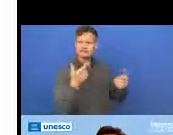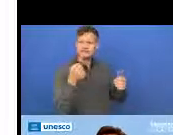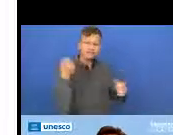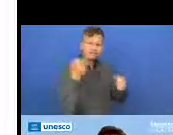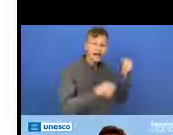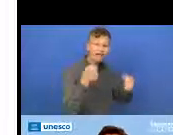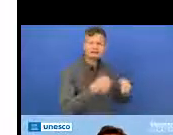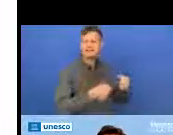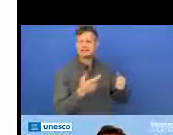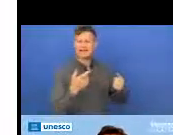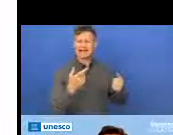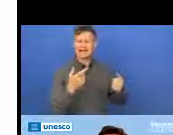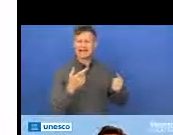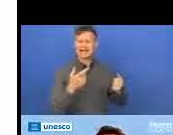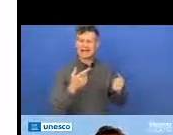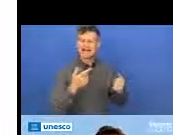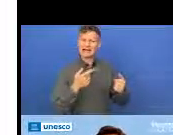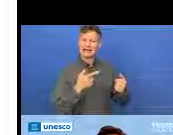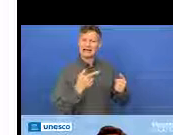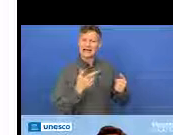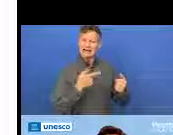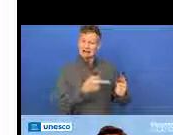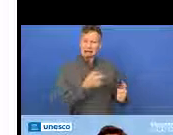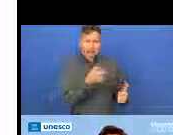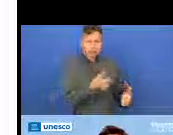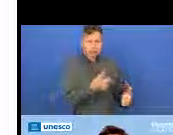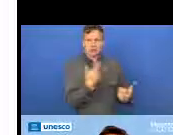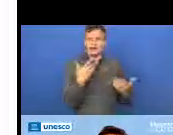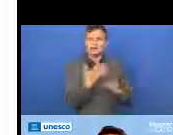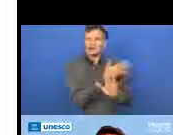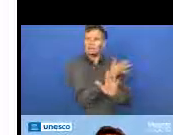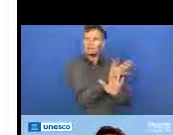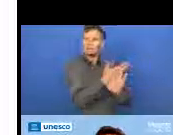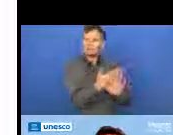the nature, in terms of data, on the nature, the